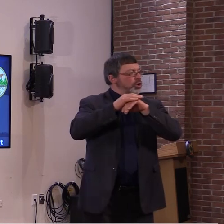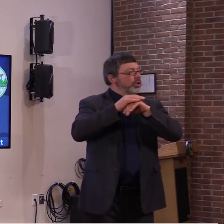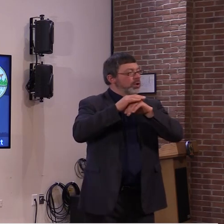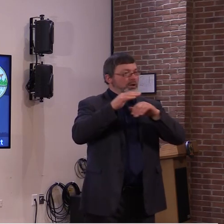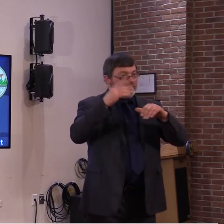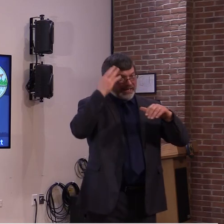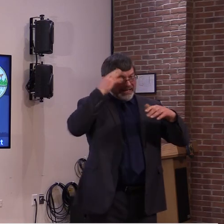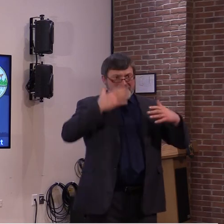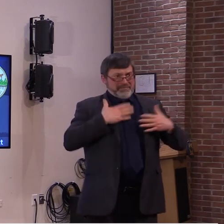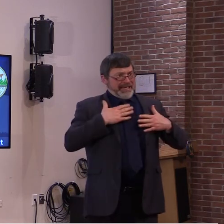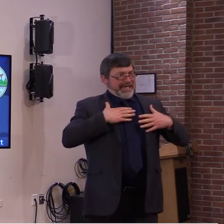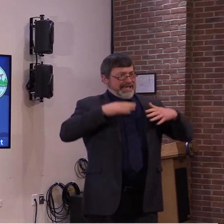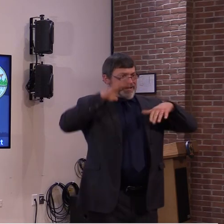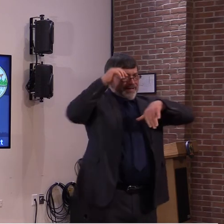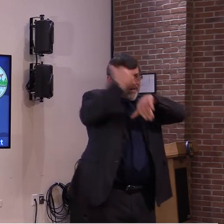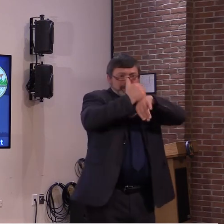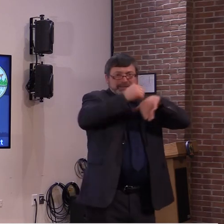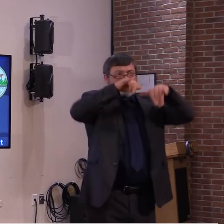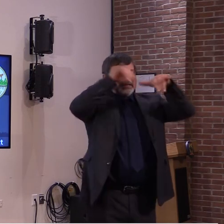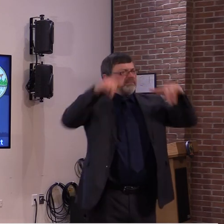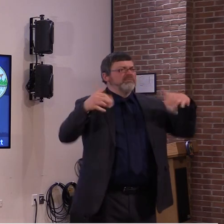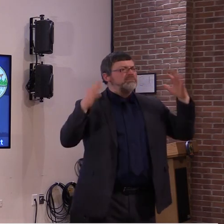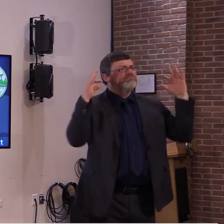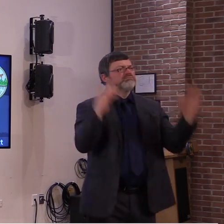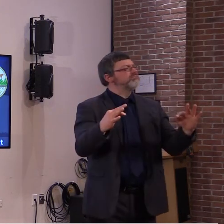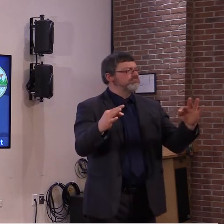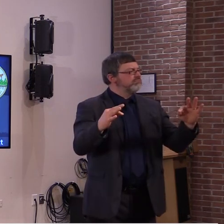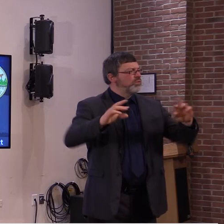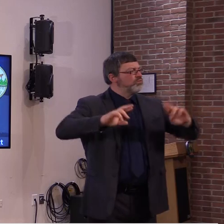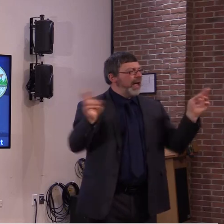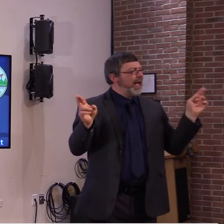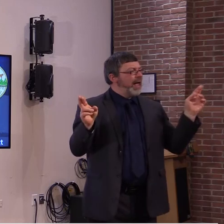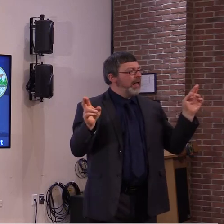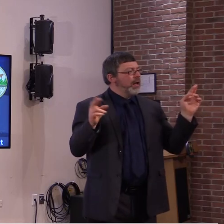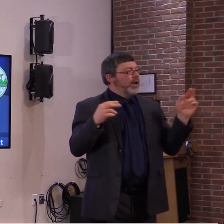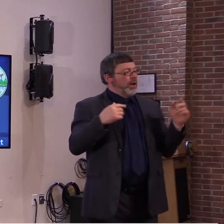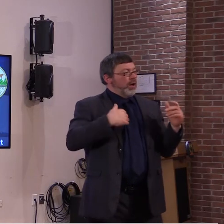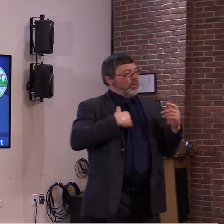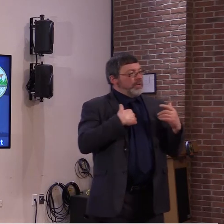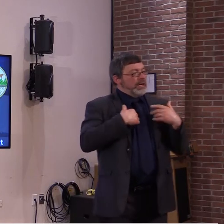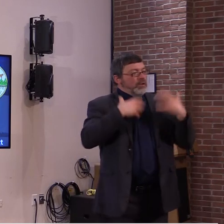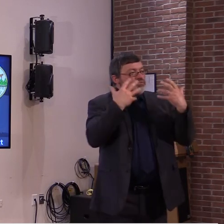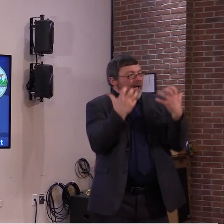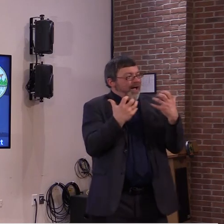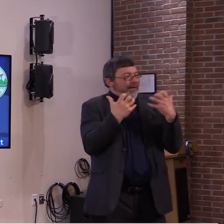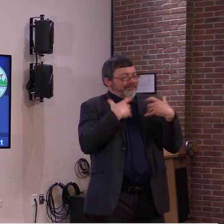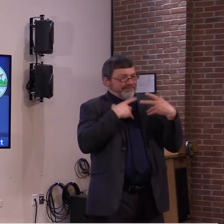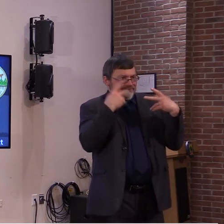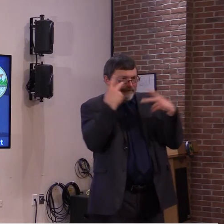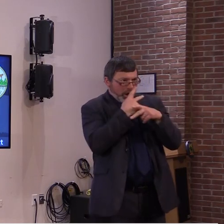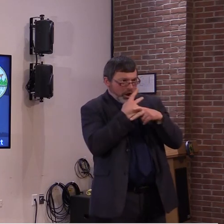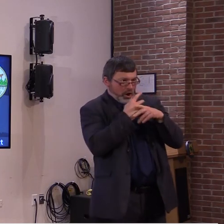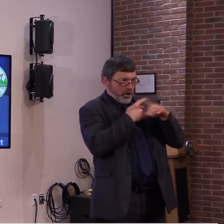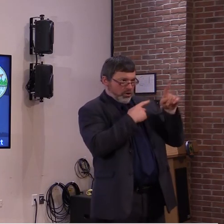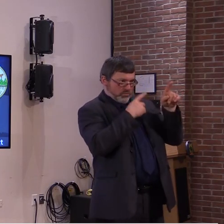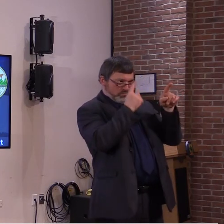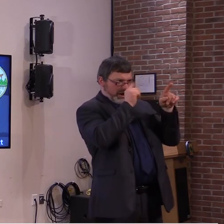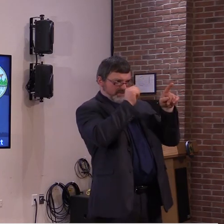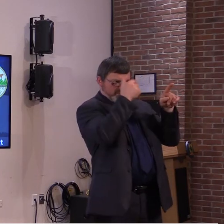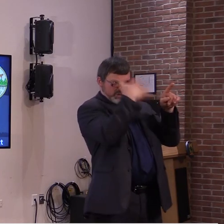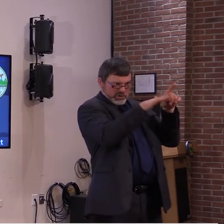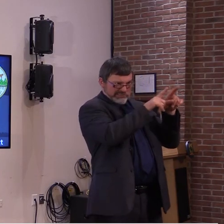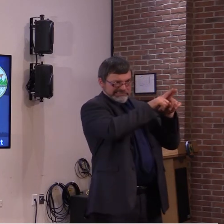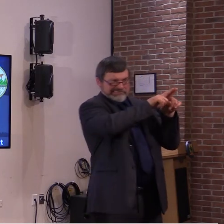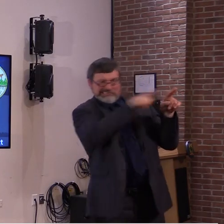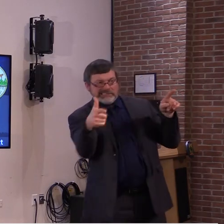mass vaccination process, and not knowing how much we're getting in. So we're only 5 weeks into